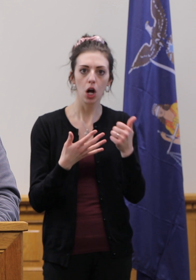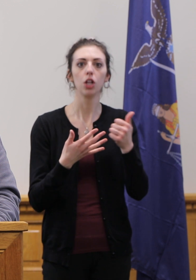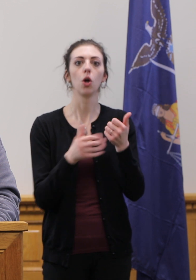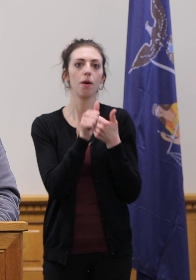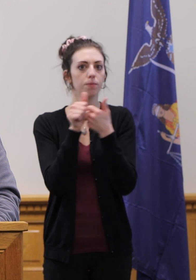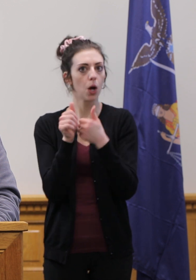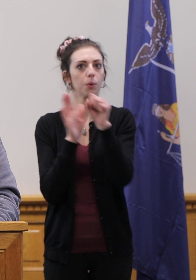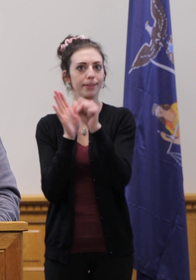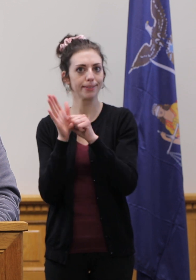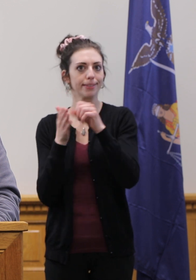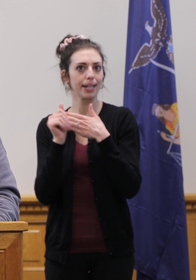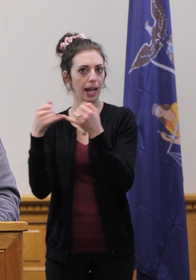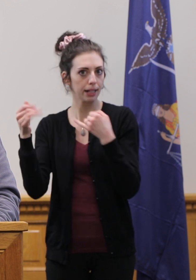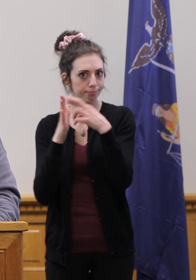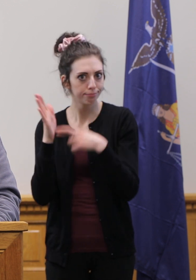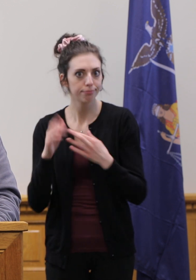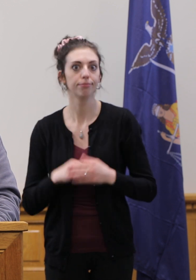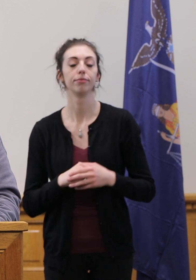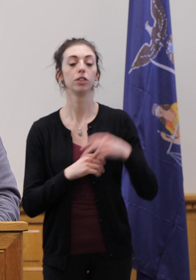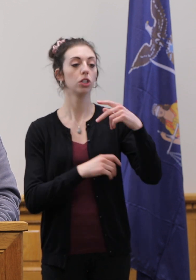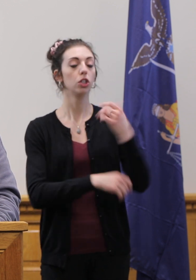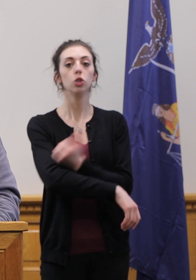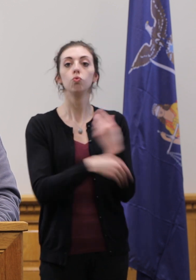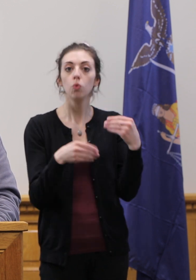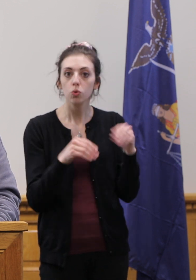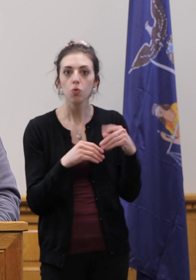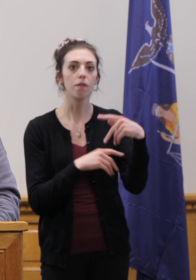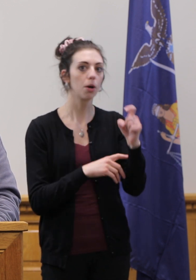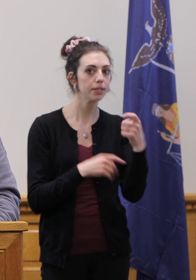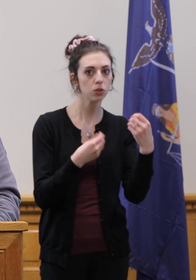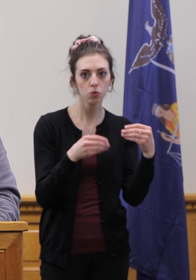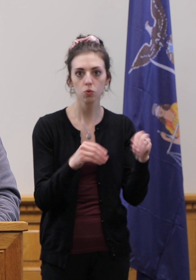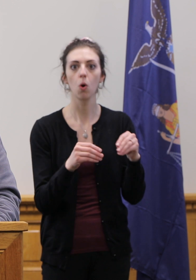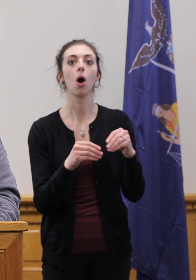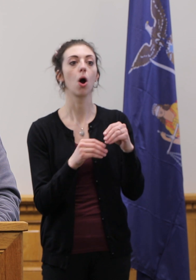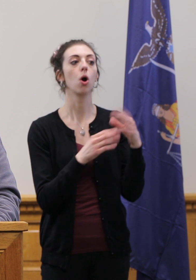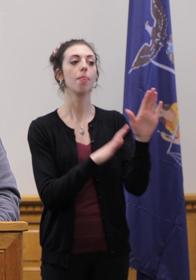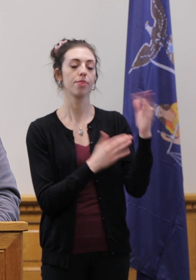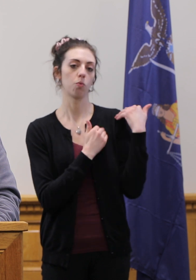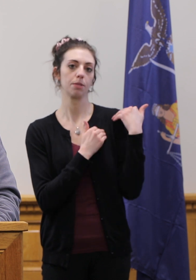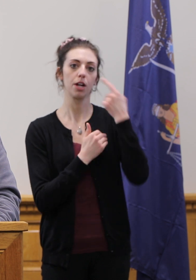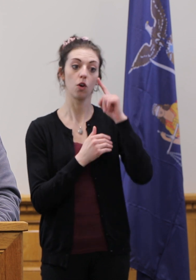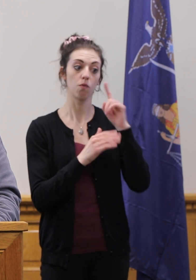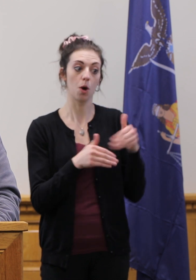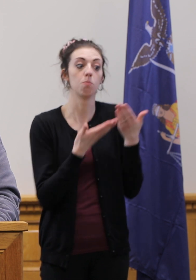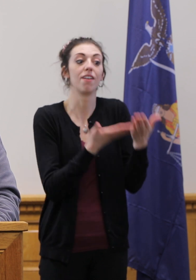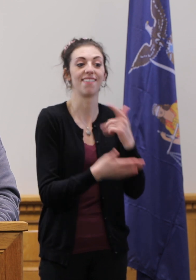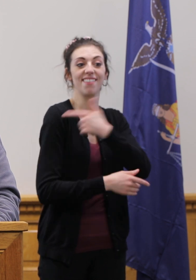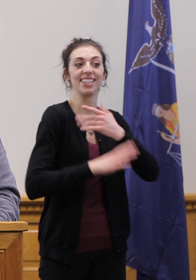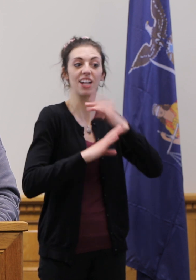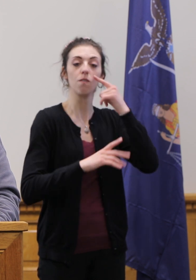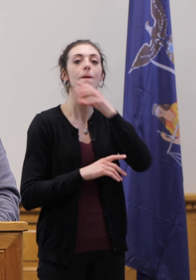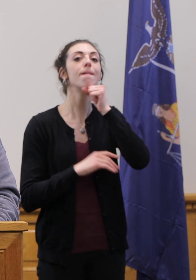state guidelines. The pharmacies who are responsible for vaccinating people age 65 and older, and